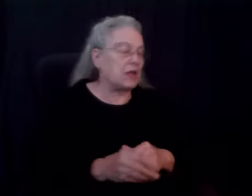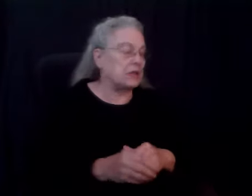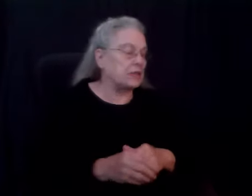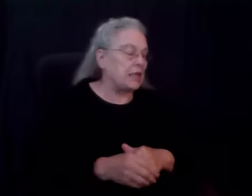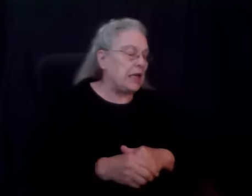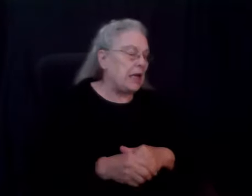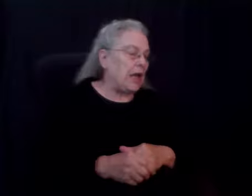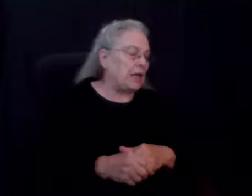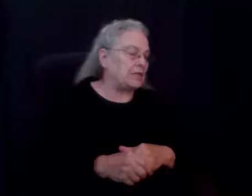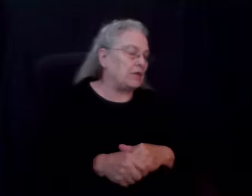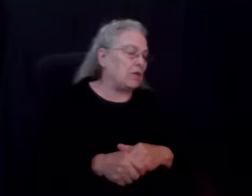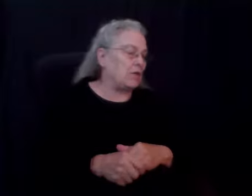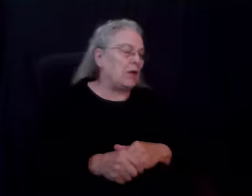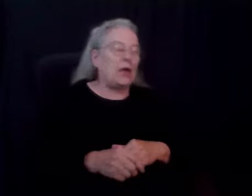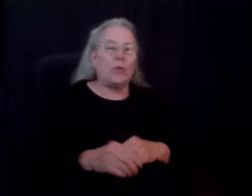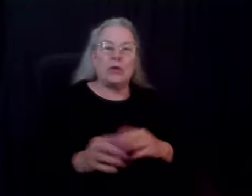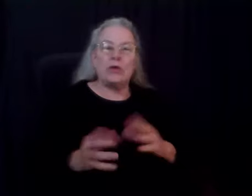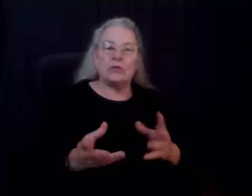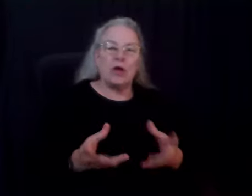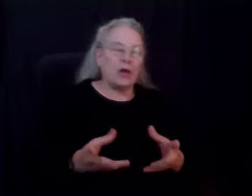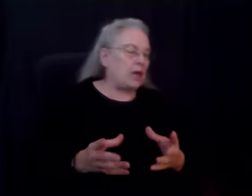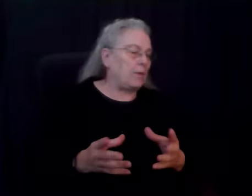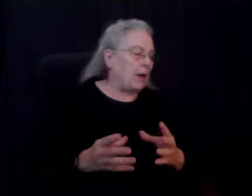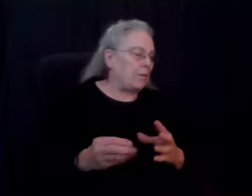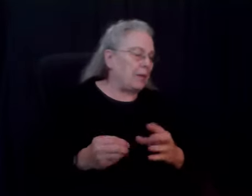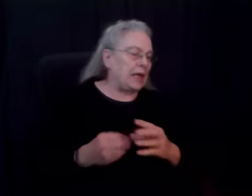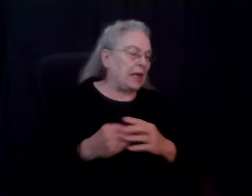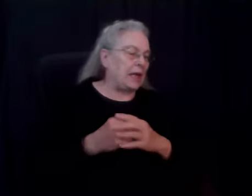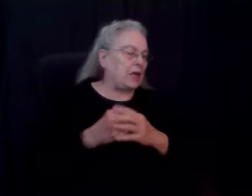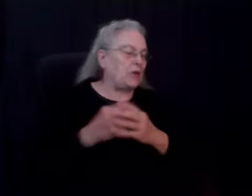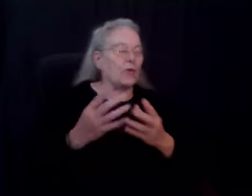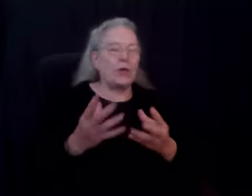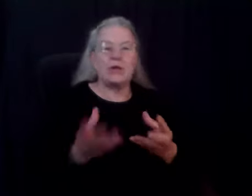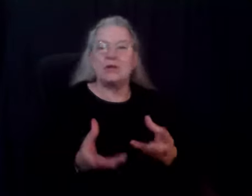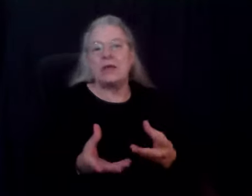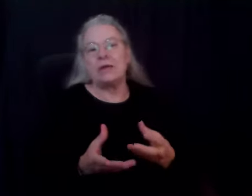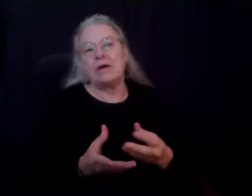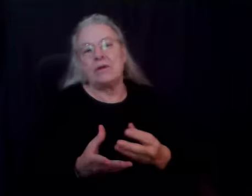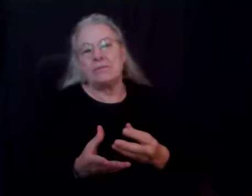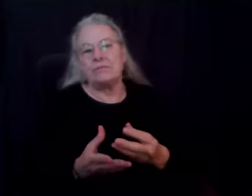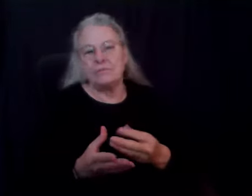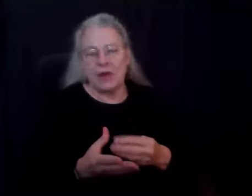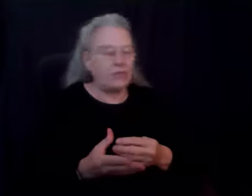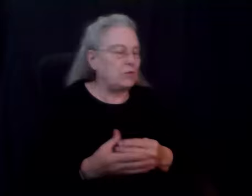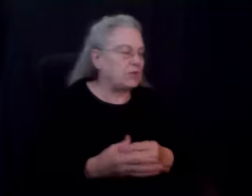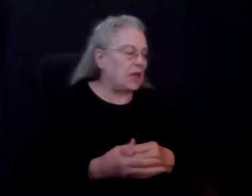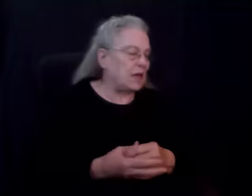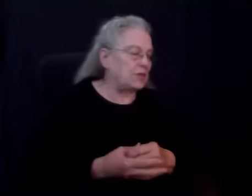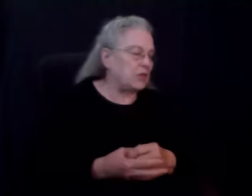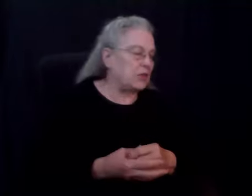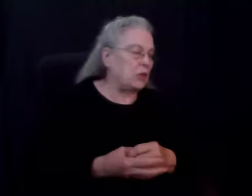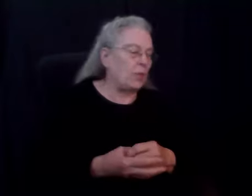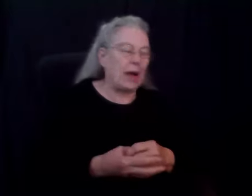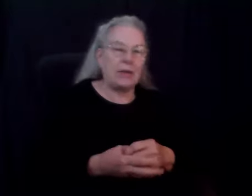difficult. And so when you're talking about beginning, you're going to need a few signs that you might or might